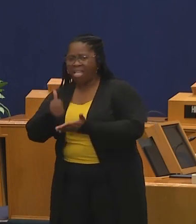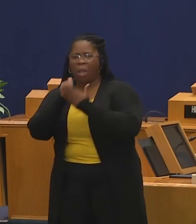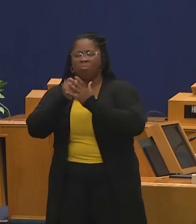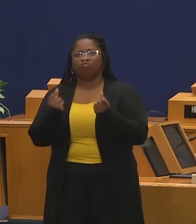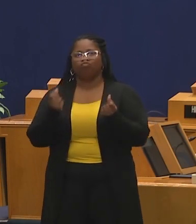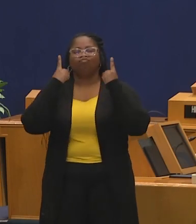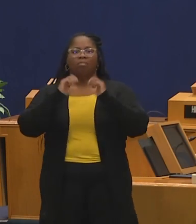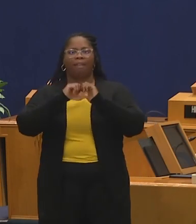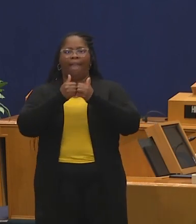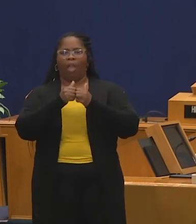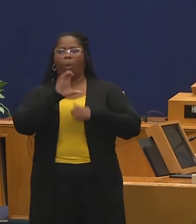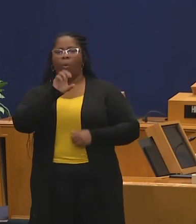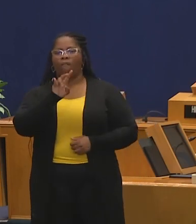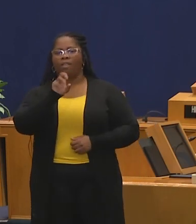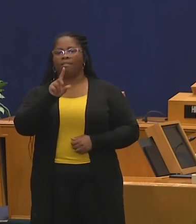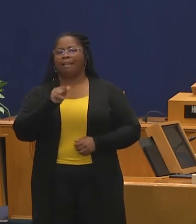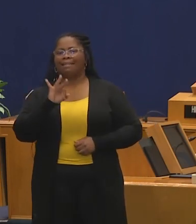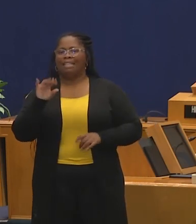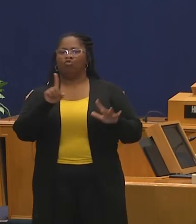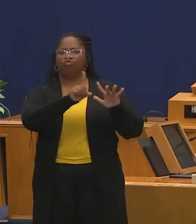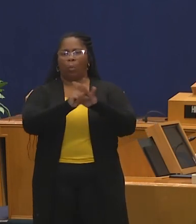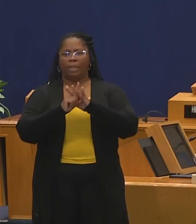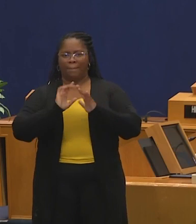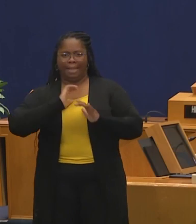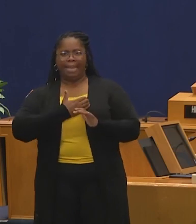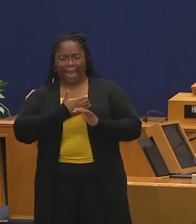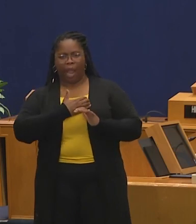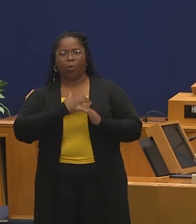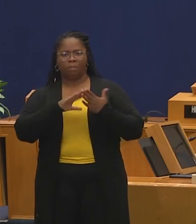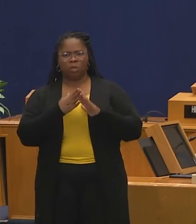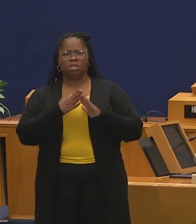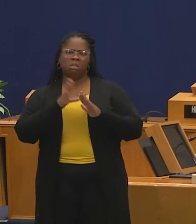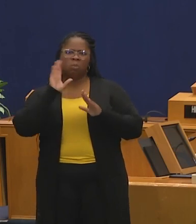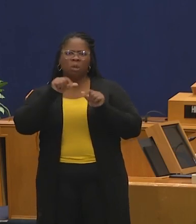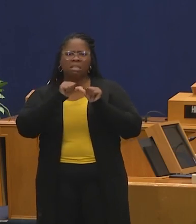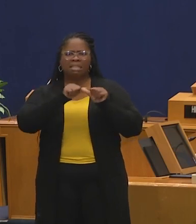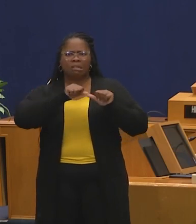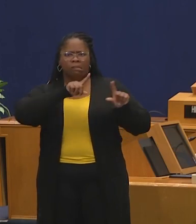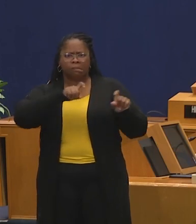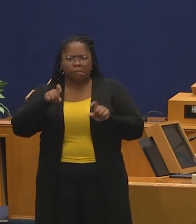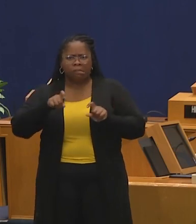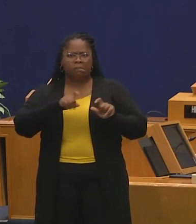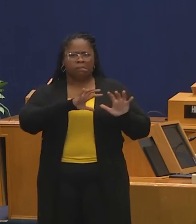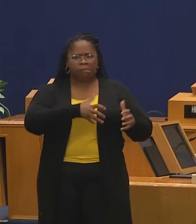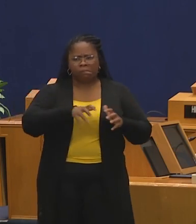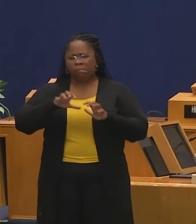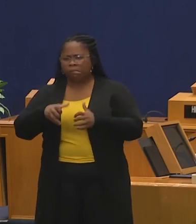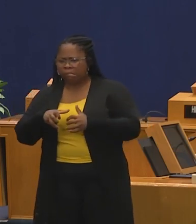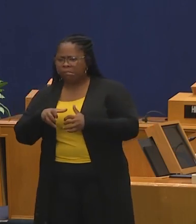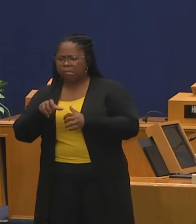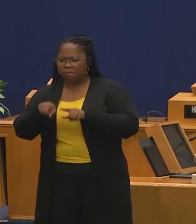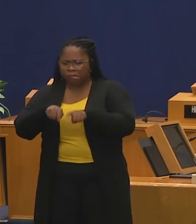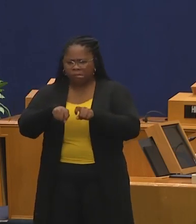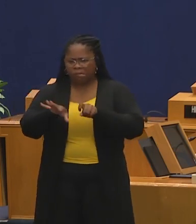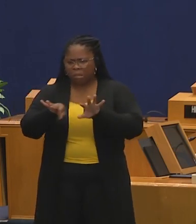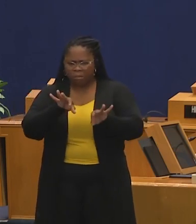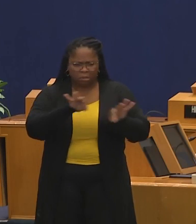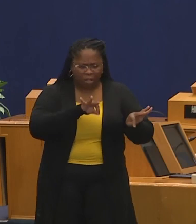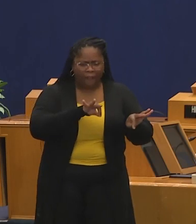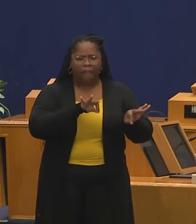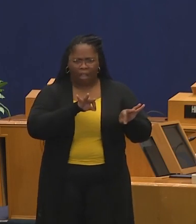and we plan on continuing to sample residents over the next few months so that we'll continue to gather more and more